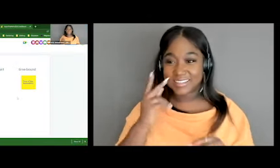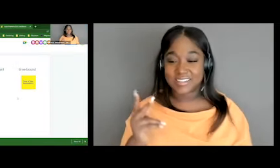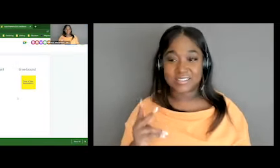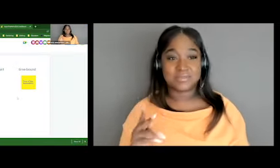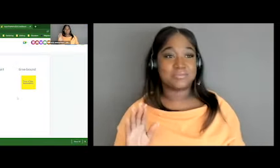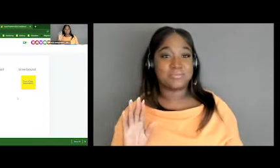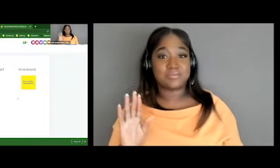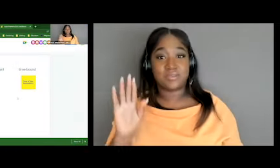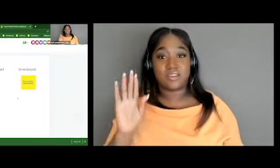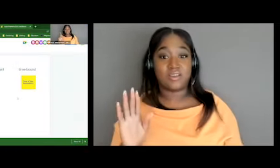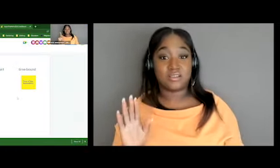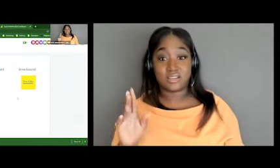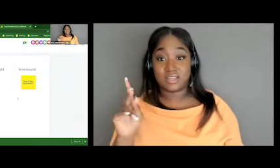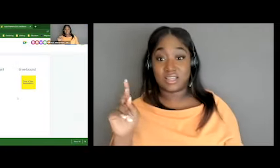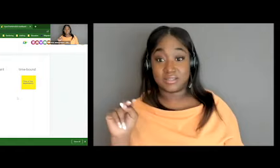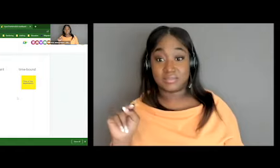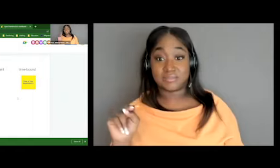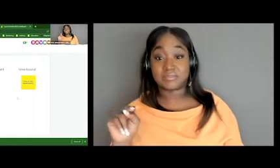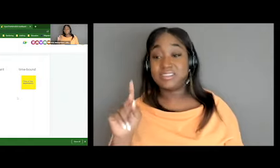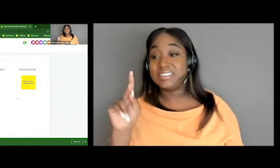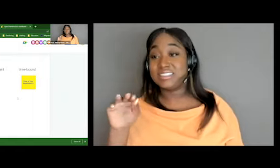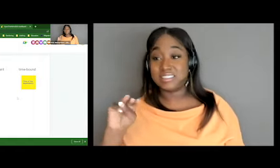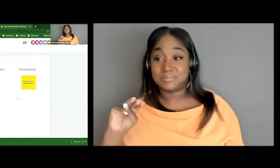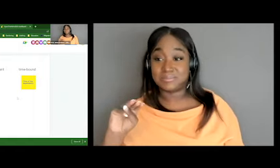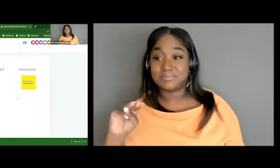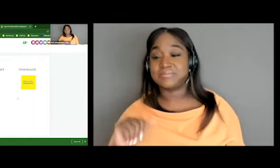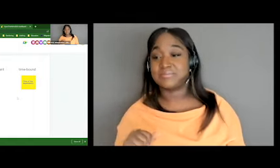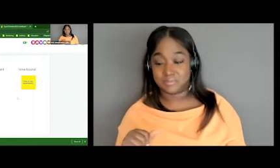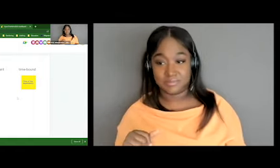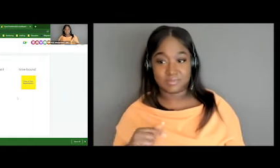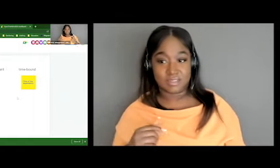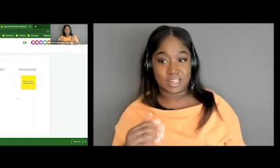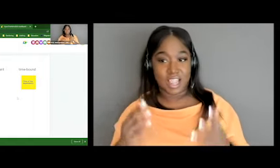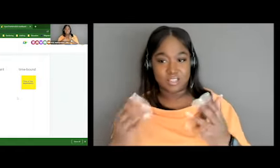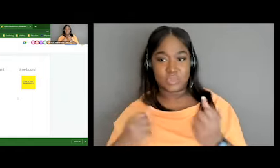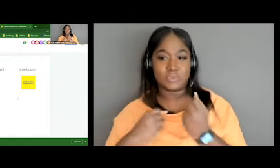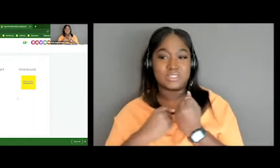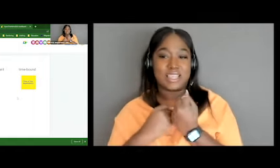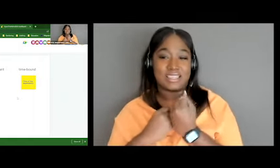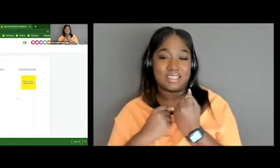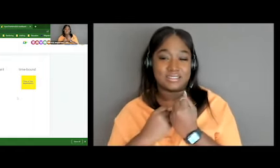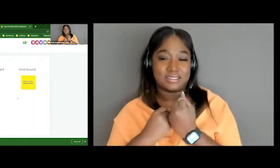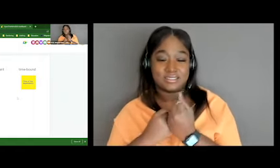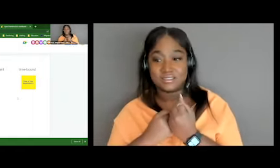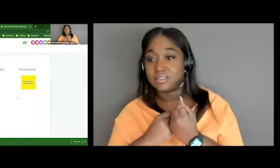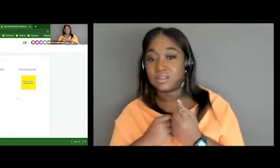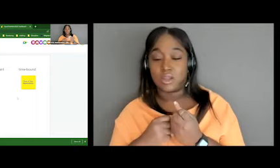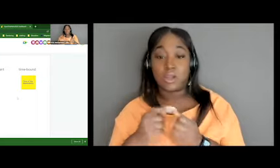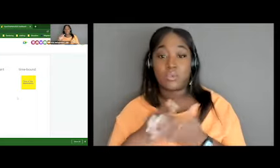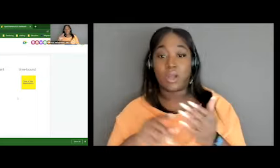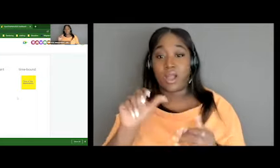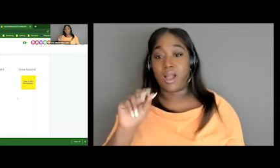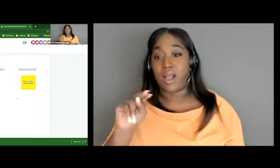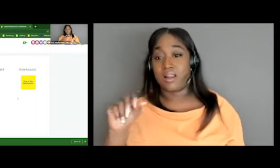Go ahead, Kim. Go ahead. This is Kim, and I just wanted to second what Anna said about the Transportation Insecurity